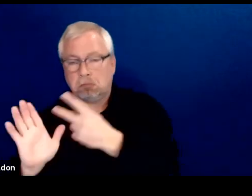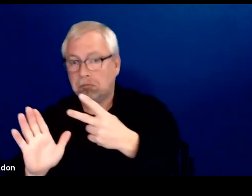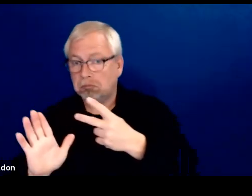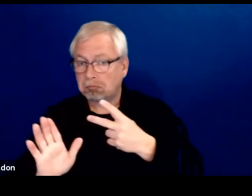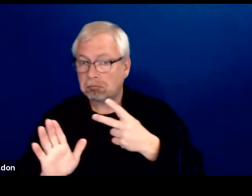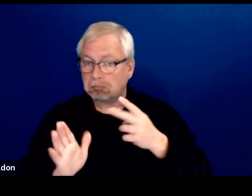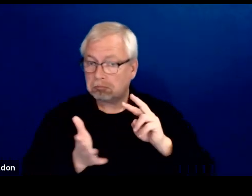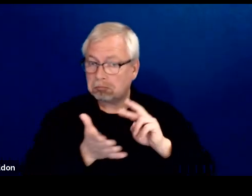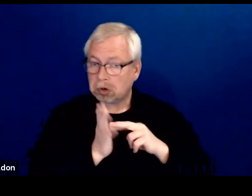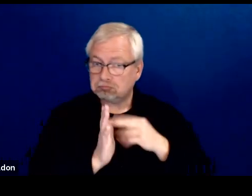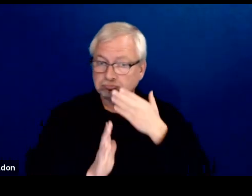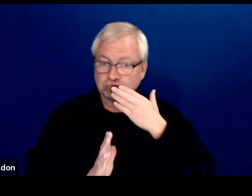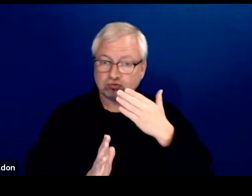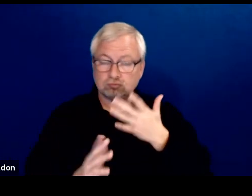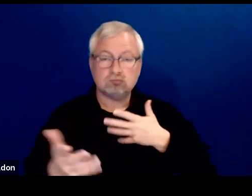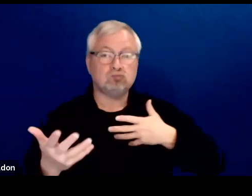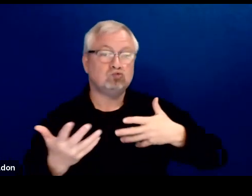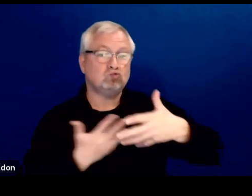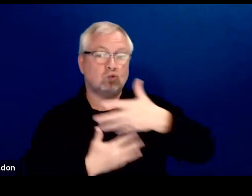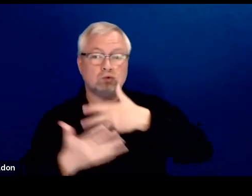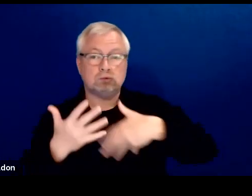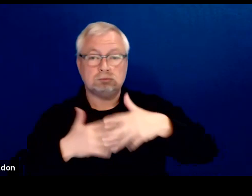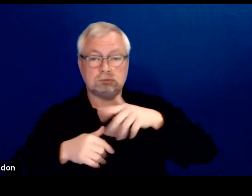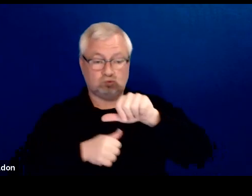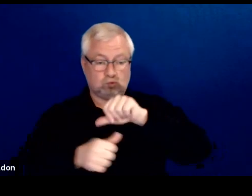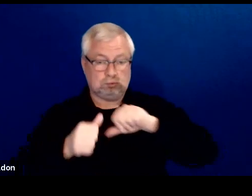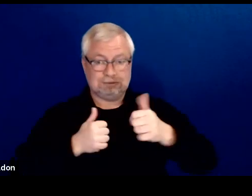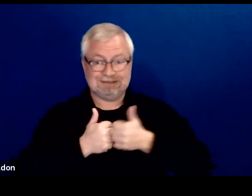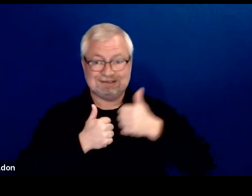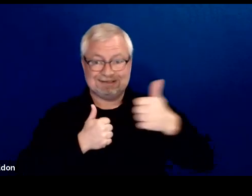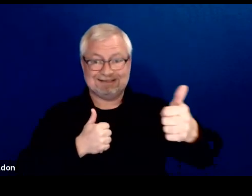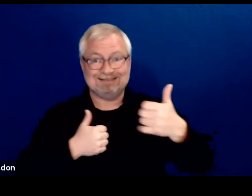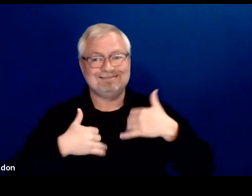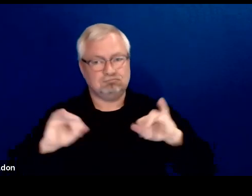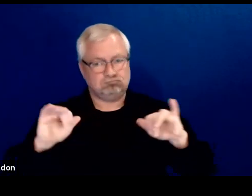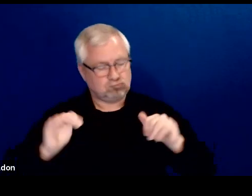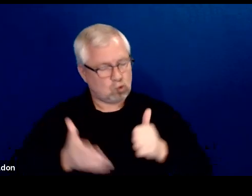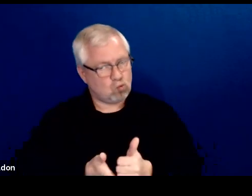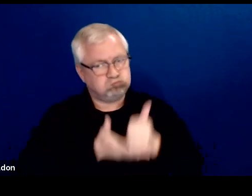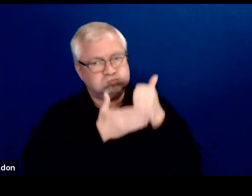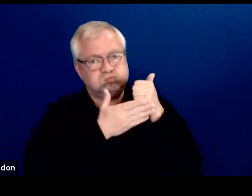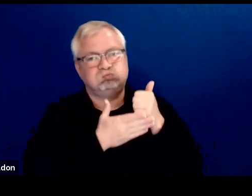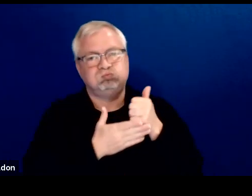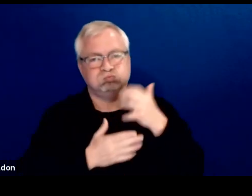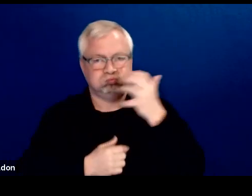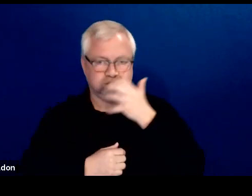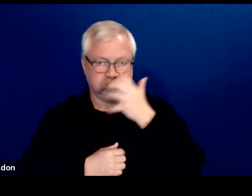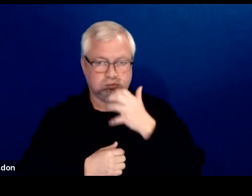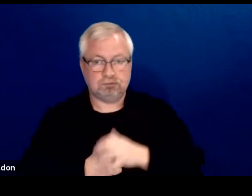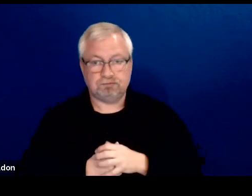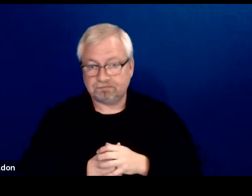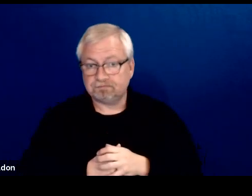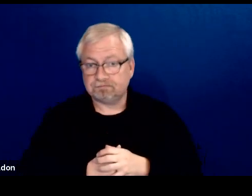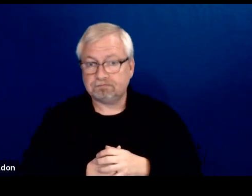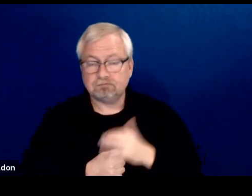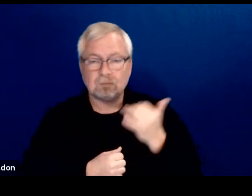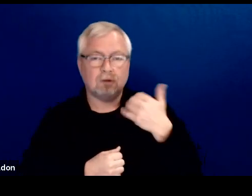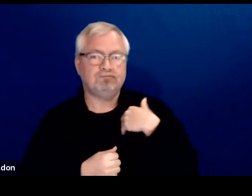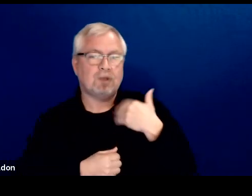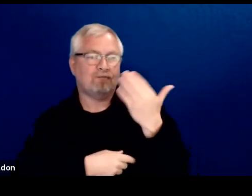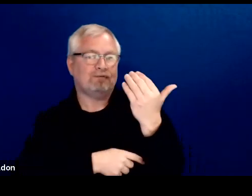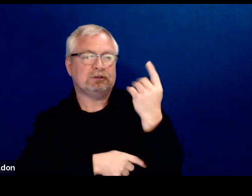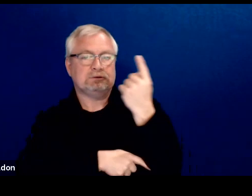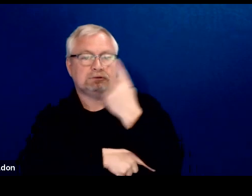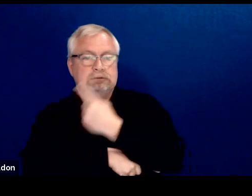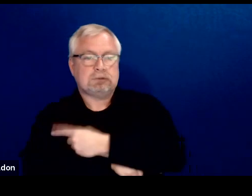were doing for this. But I want to note something. So here we are since that happened. This is modeled to 15 days out of what happened to those first